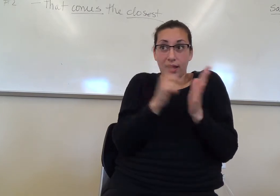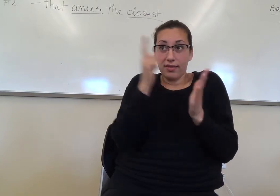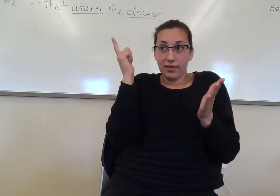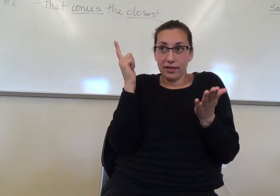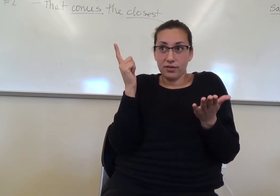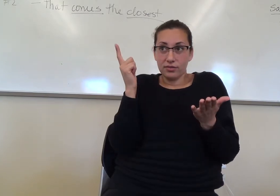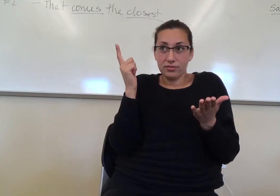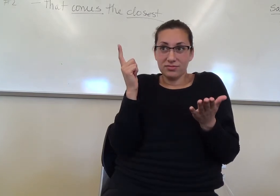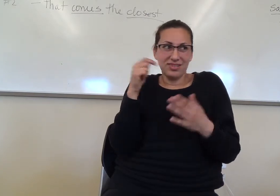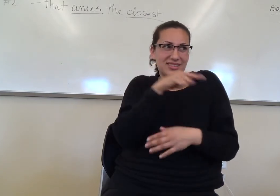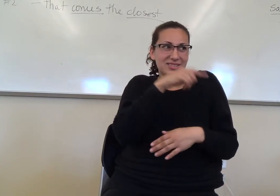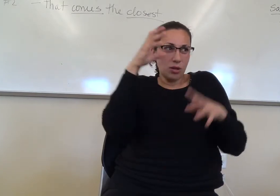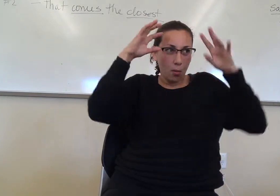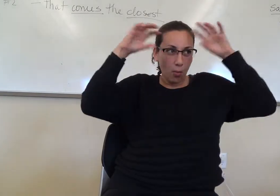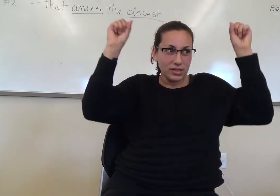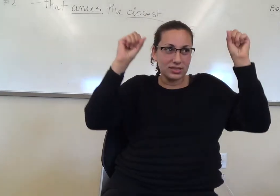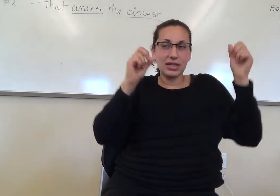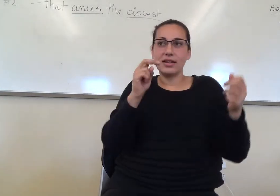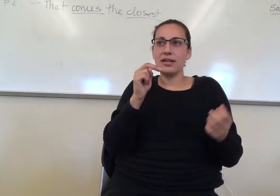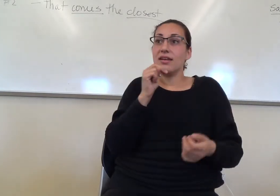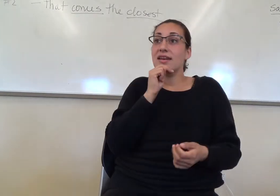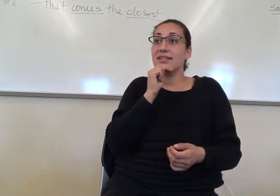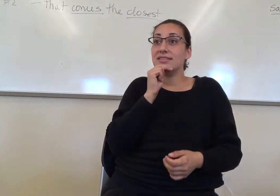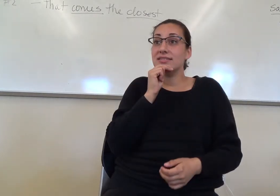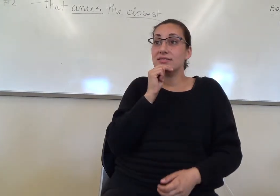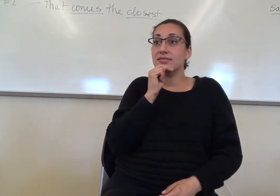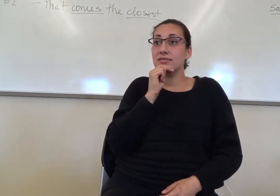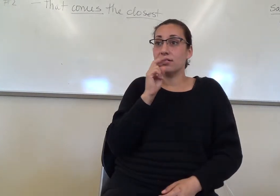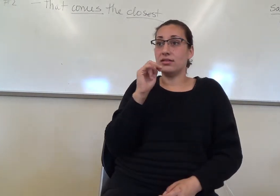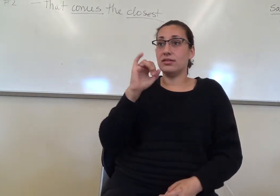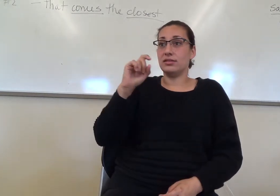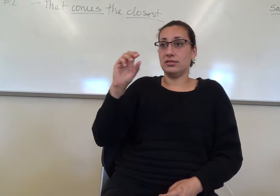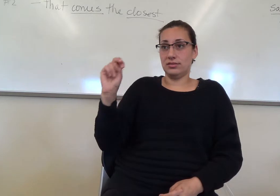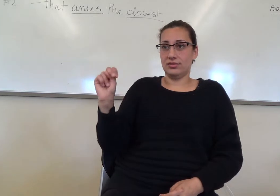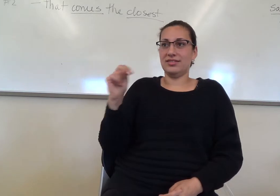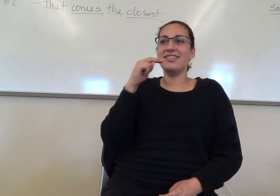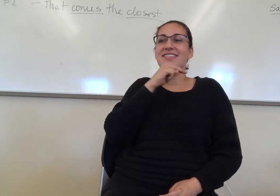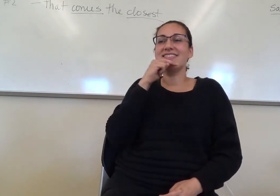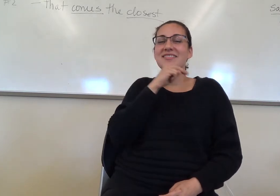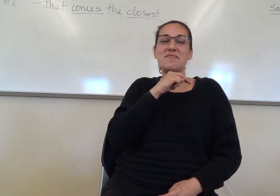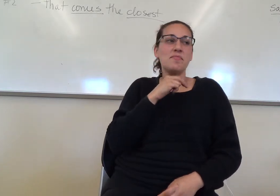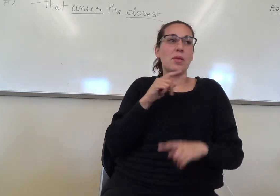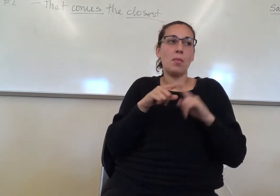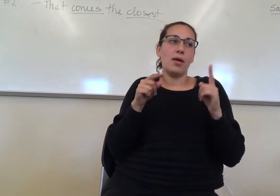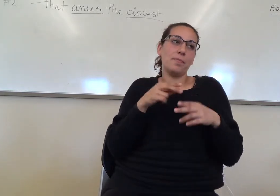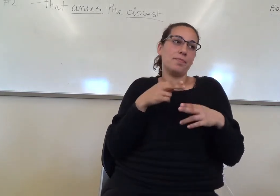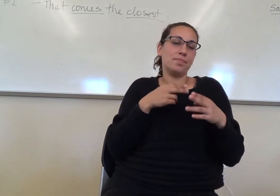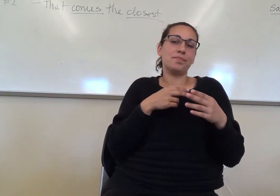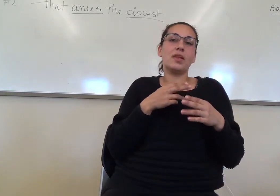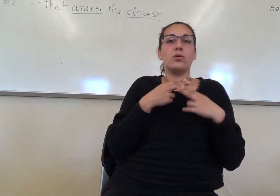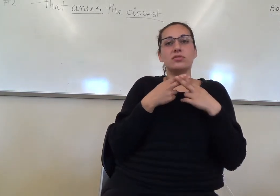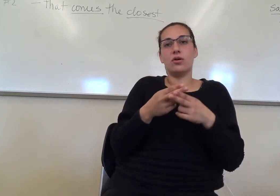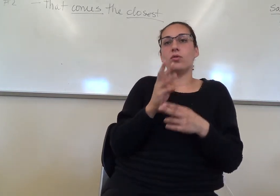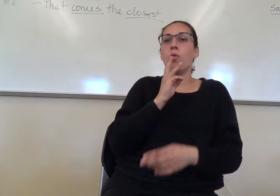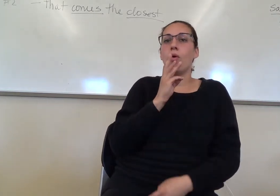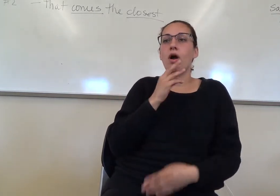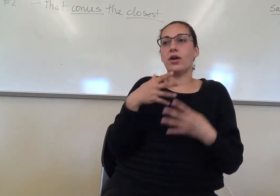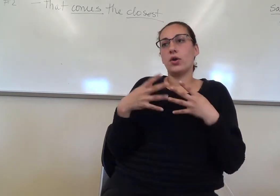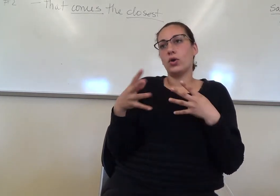president of the United States. Anyway, that was called Watergate. He eventually was put out as president. He eventually